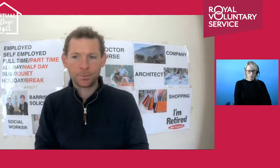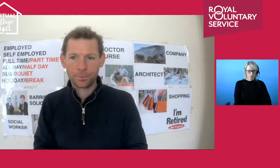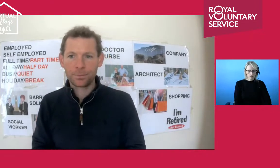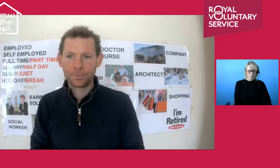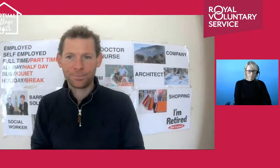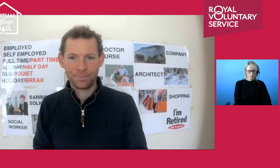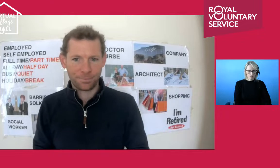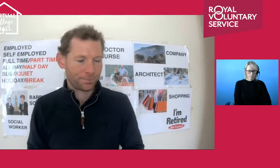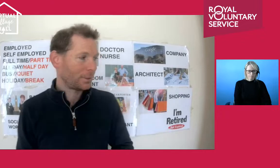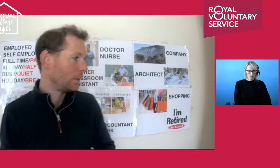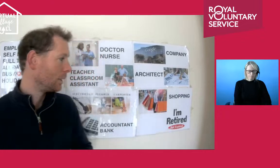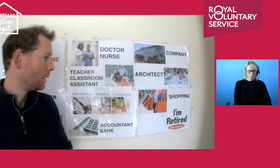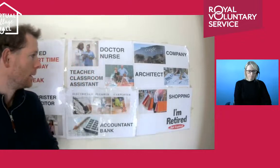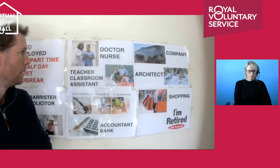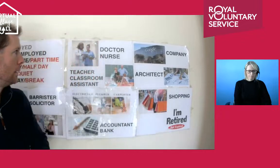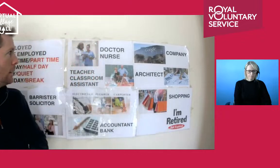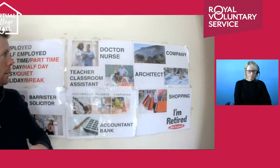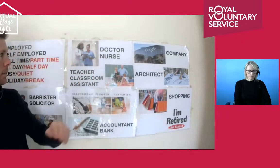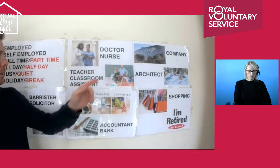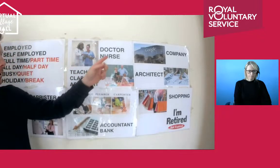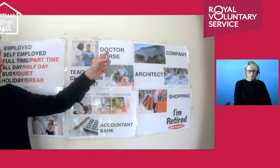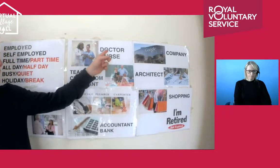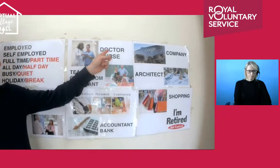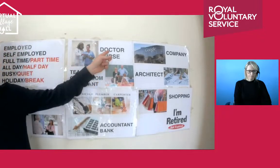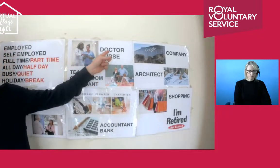Social worker.